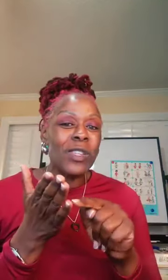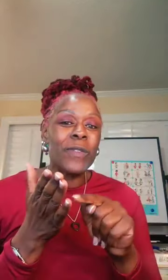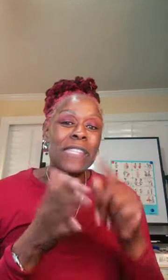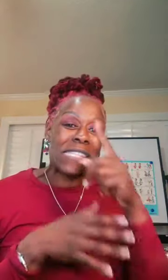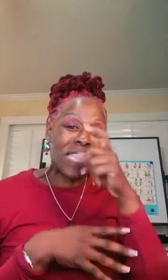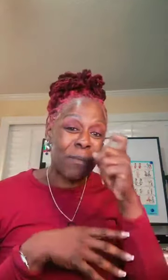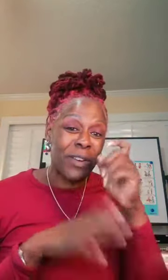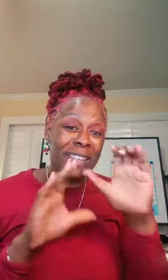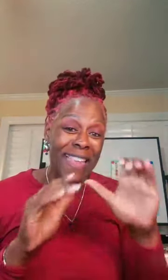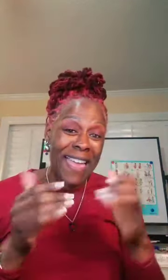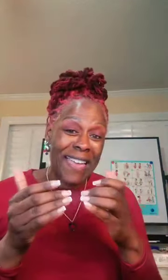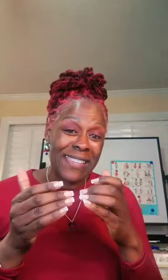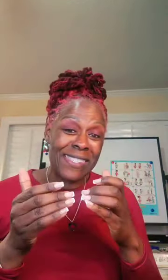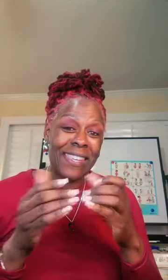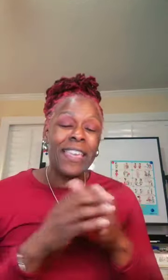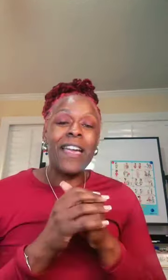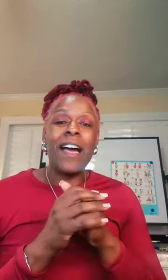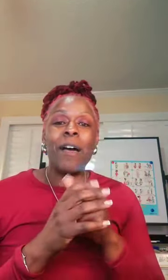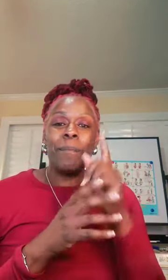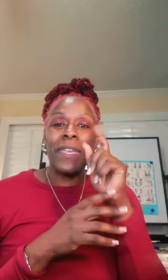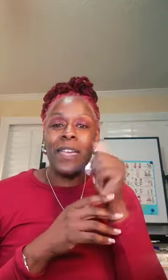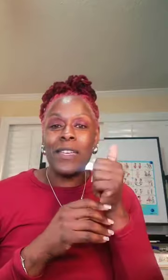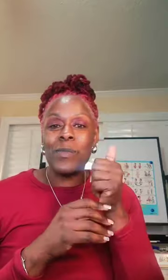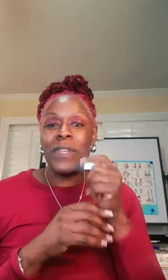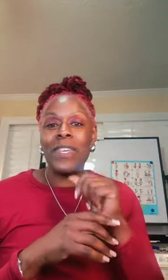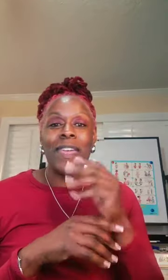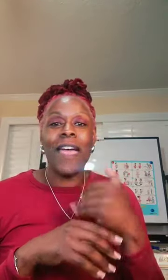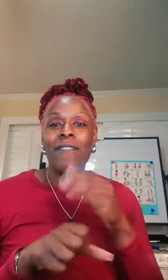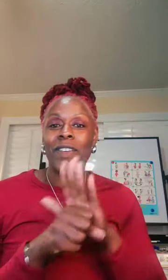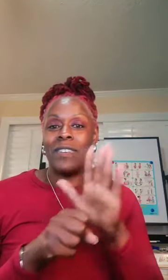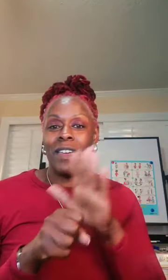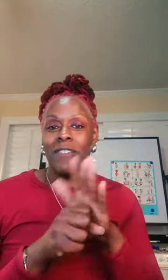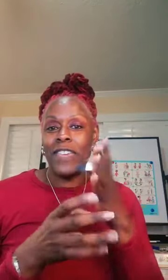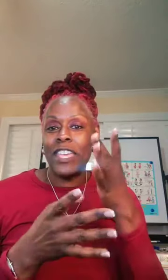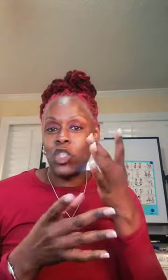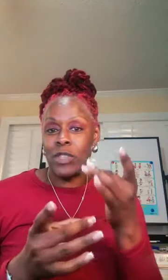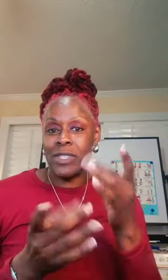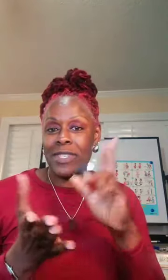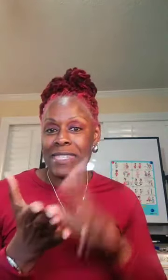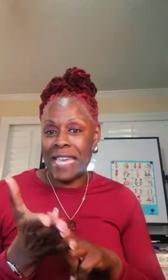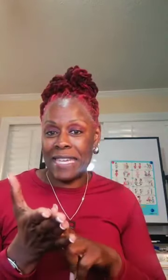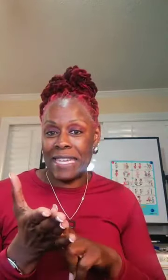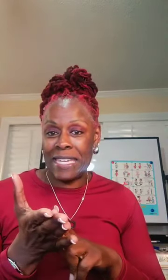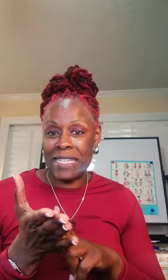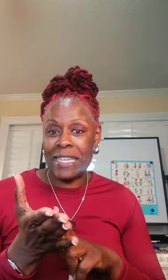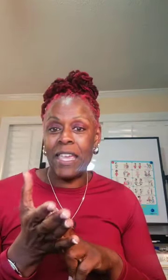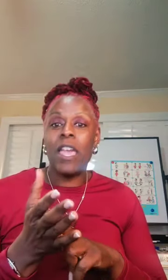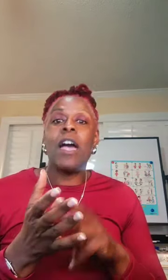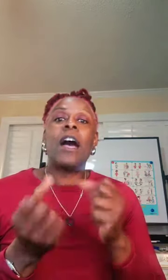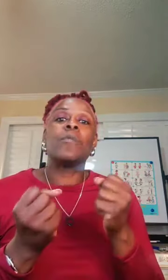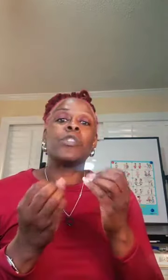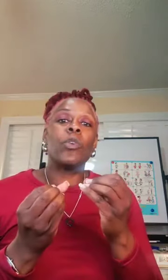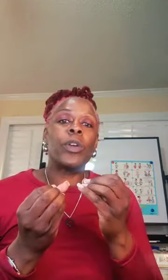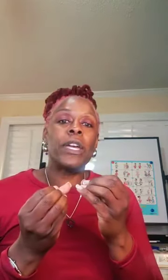the summer class because we didn't have enough interest to sign in. So we're going to